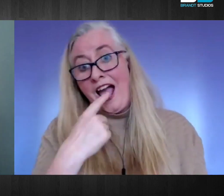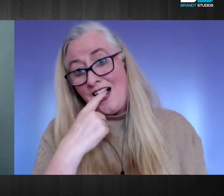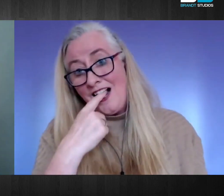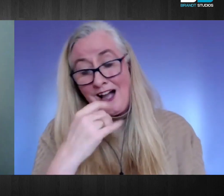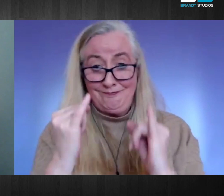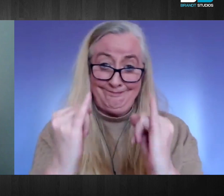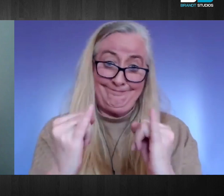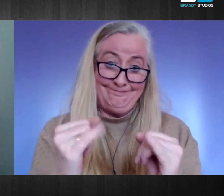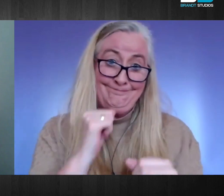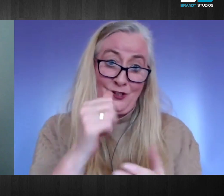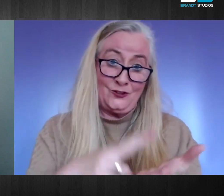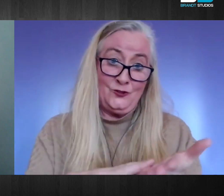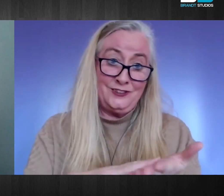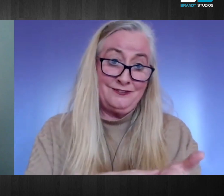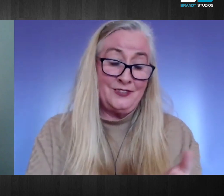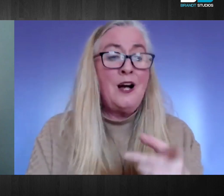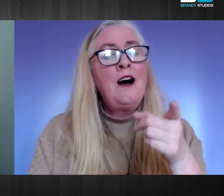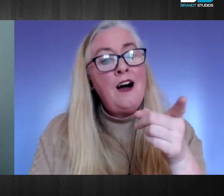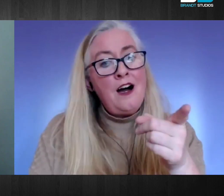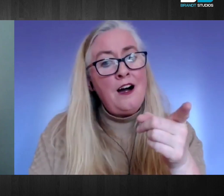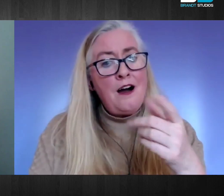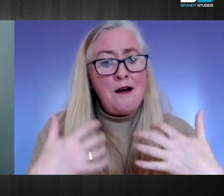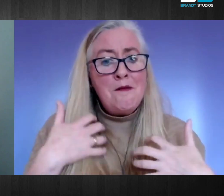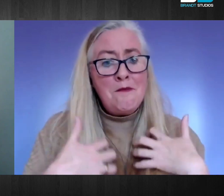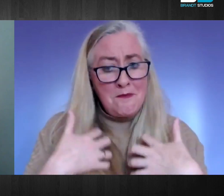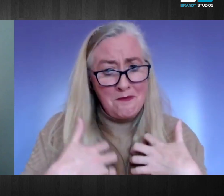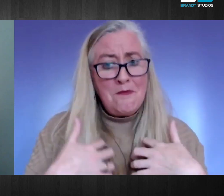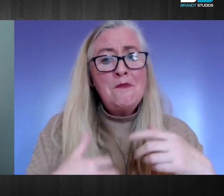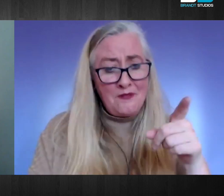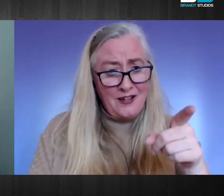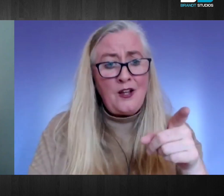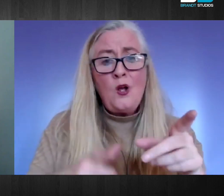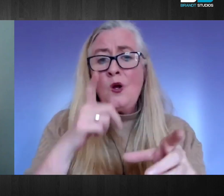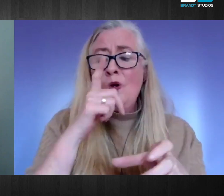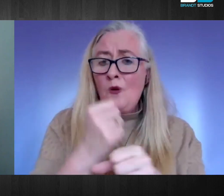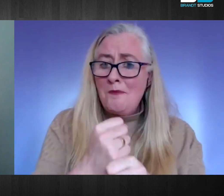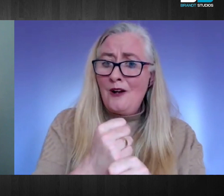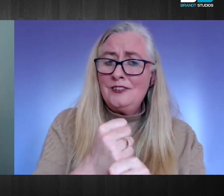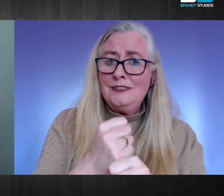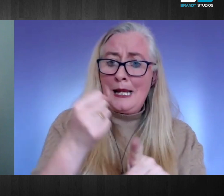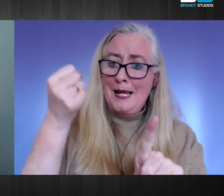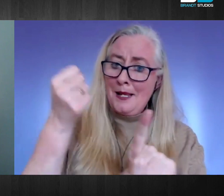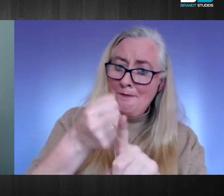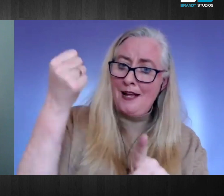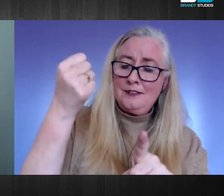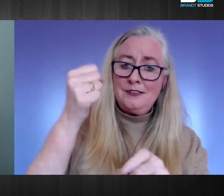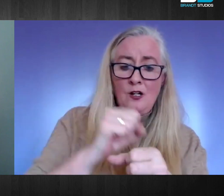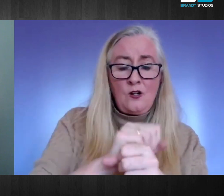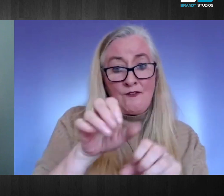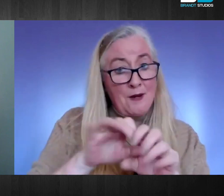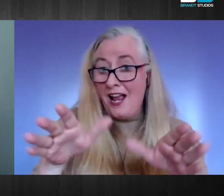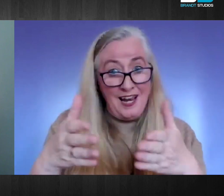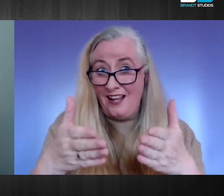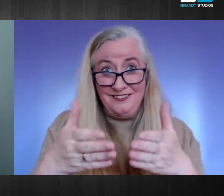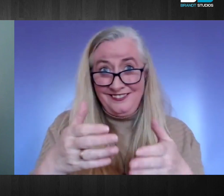Okay, Deirdre, and I think it's interesting, where you're talking about so much, the impact of COVID has been so across society,